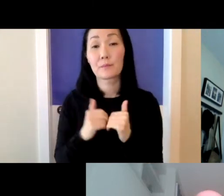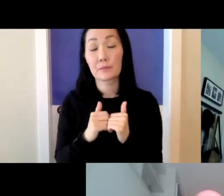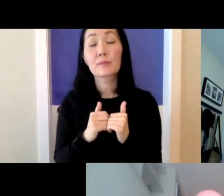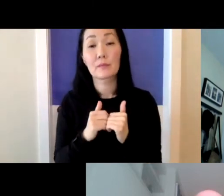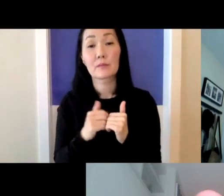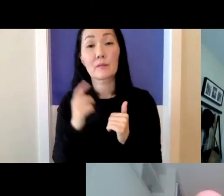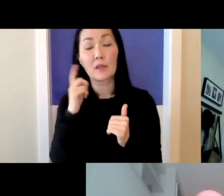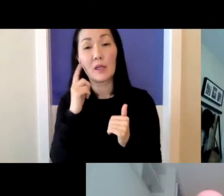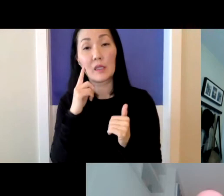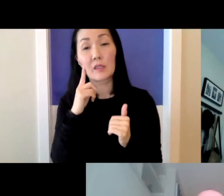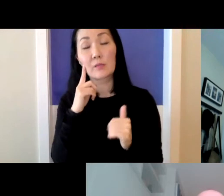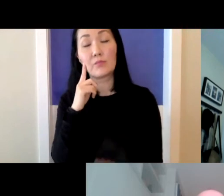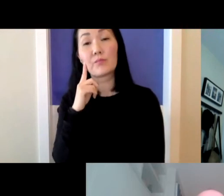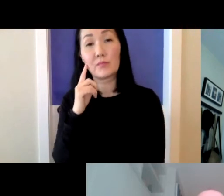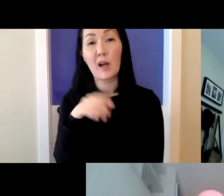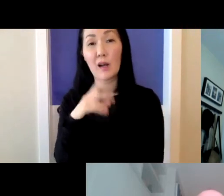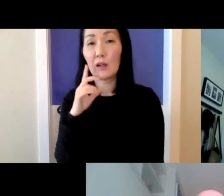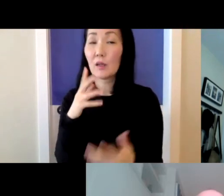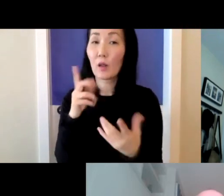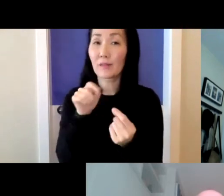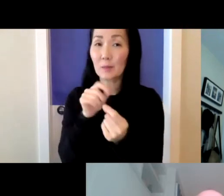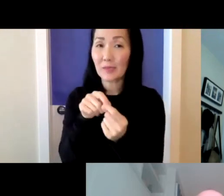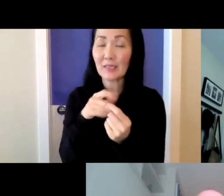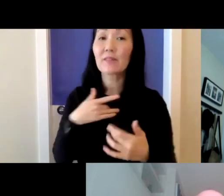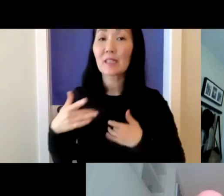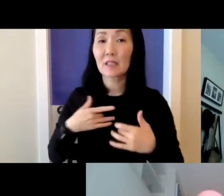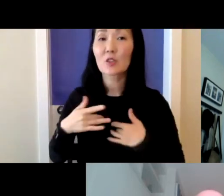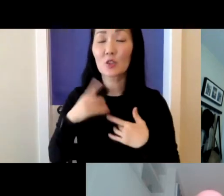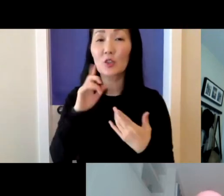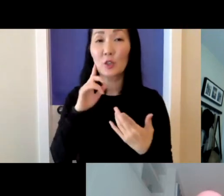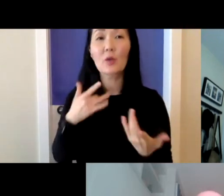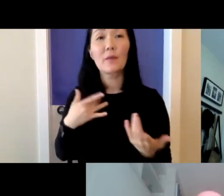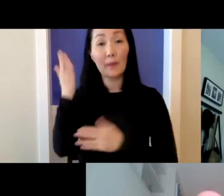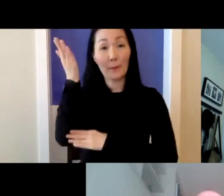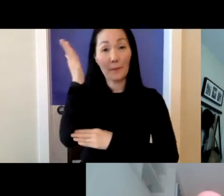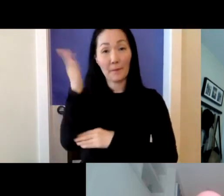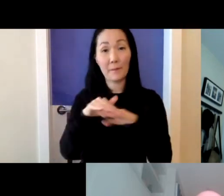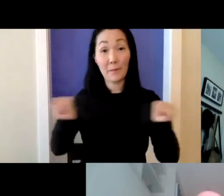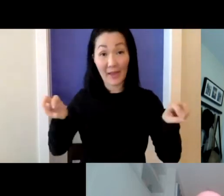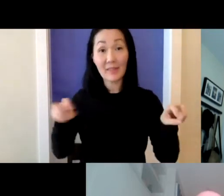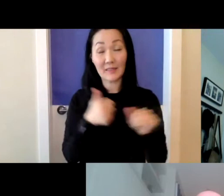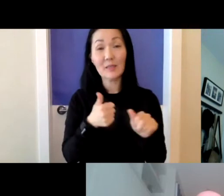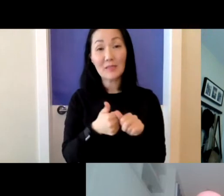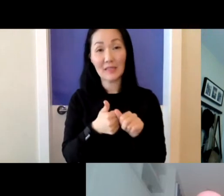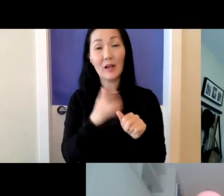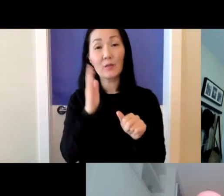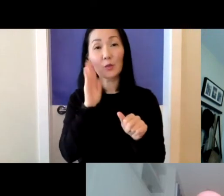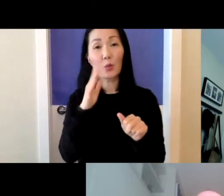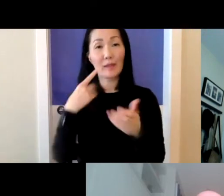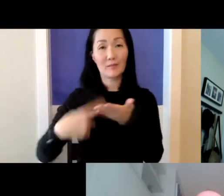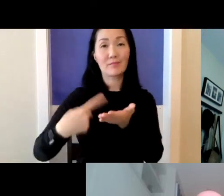specific concerns are ones that the panelists will also be speaking to as well. So could we launch the second